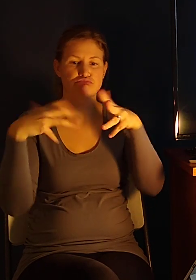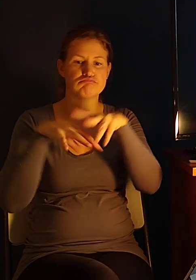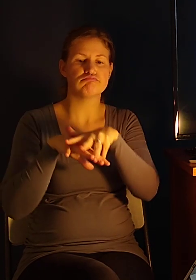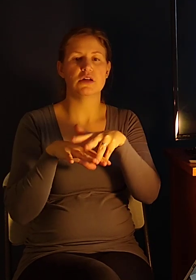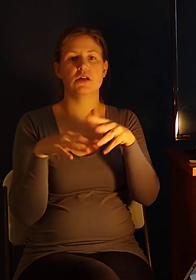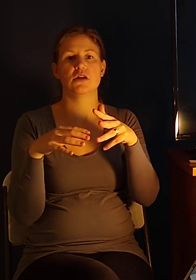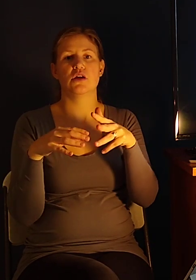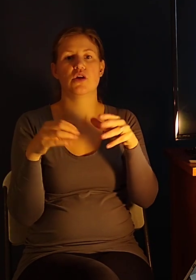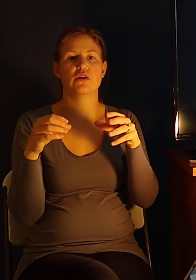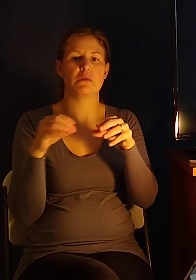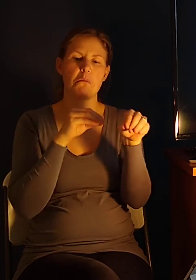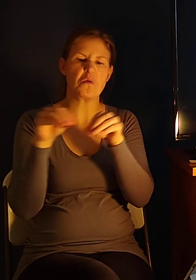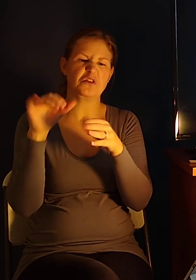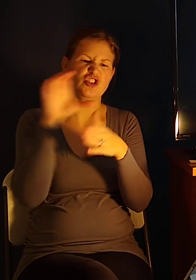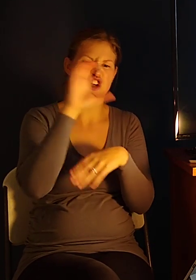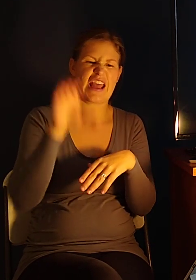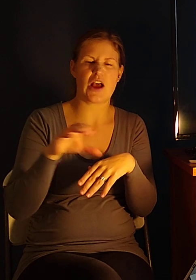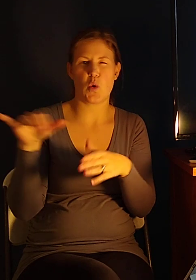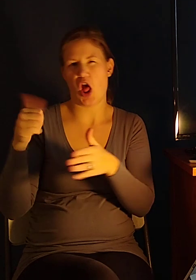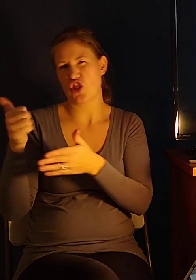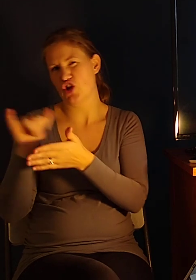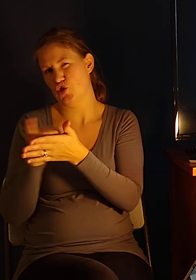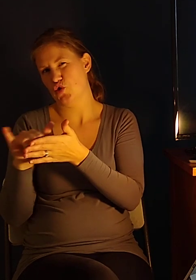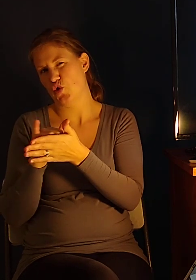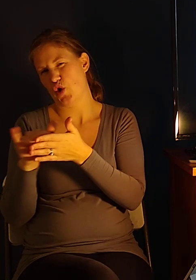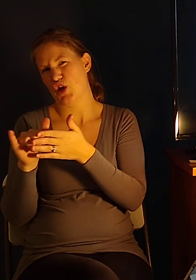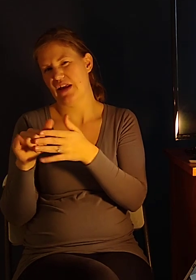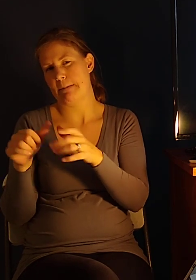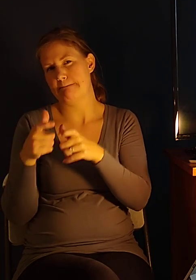in Chicago but other cities throughout the U.S.,